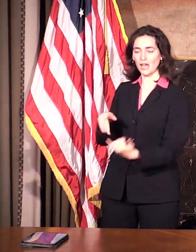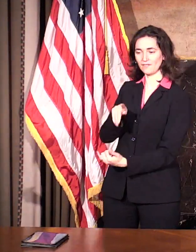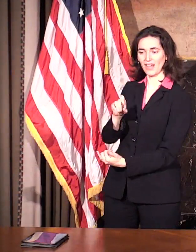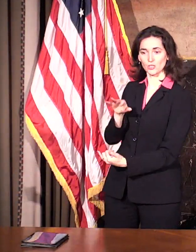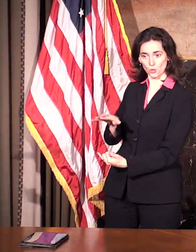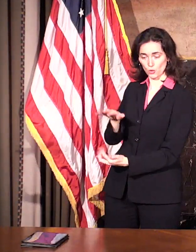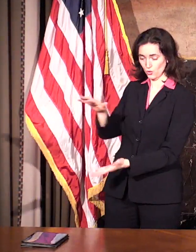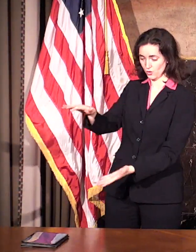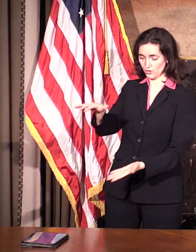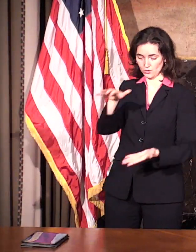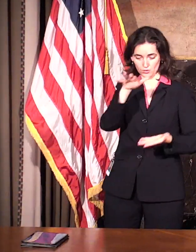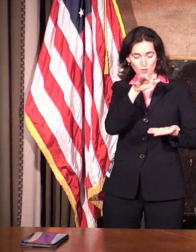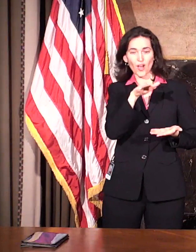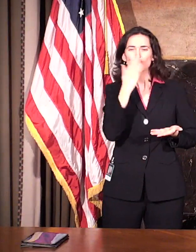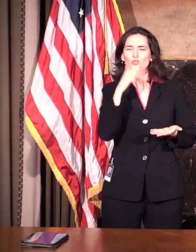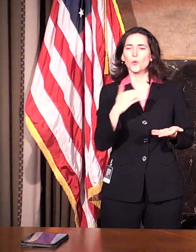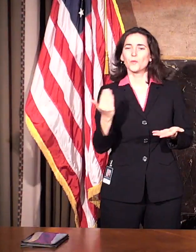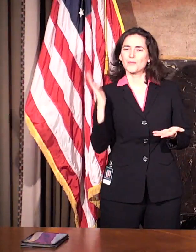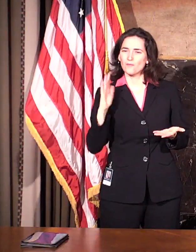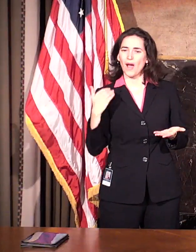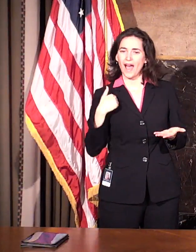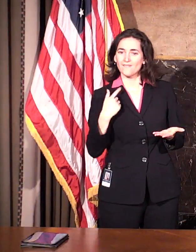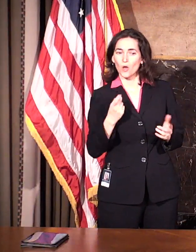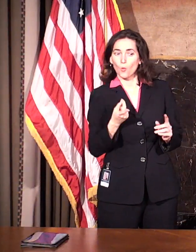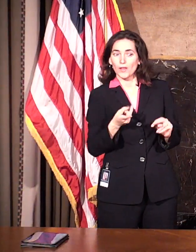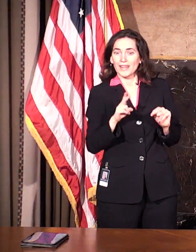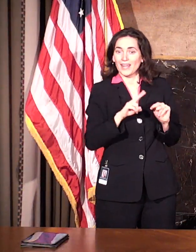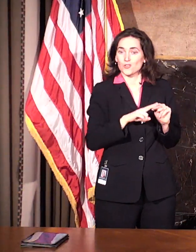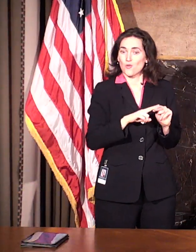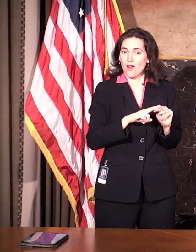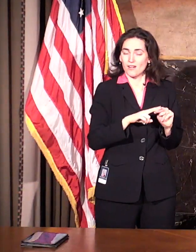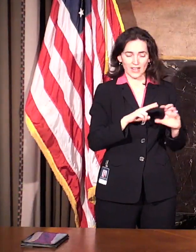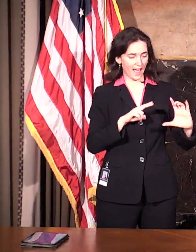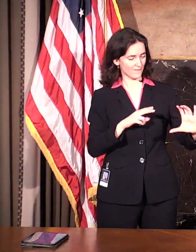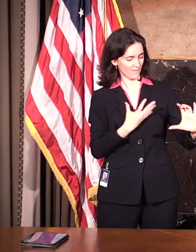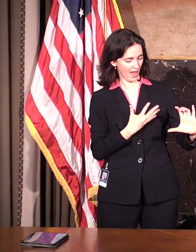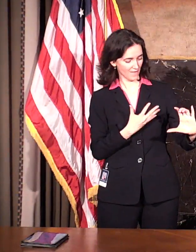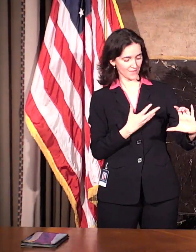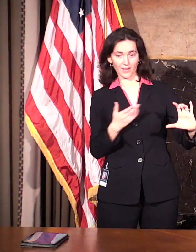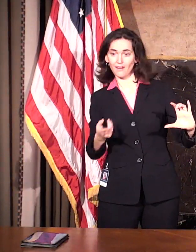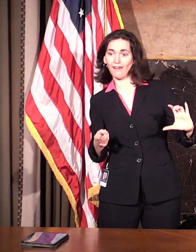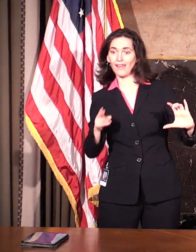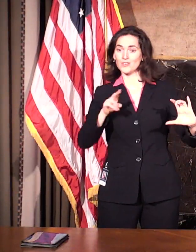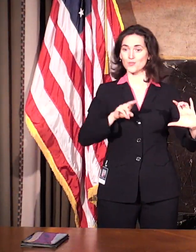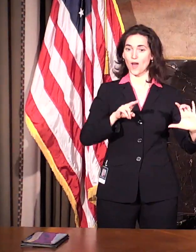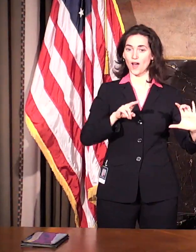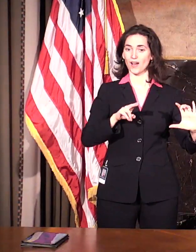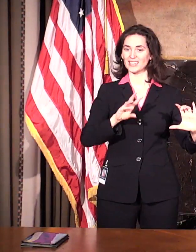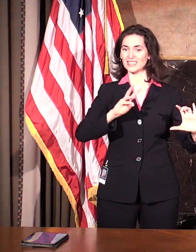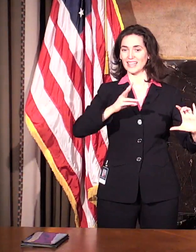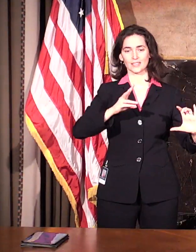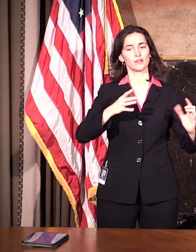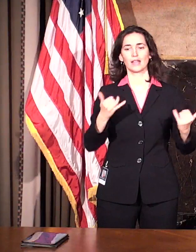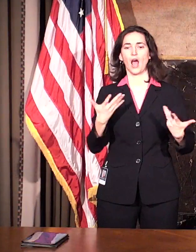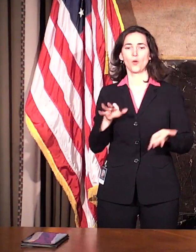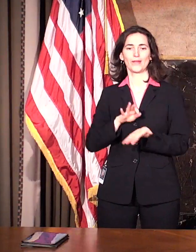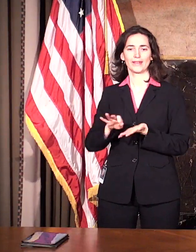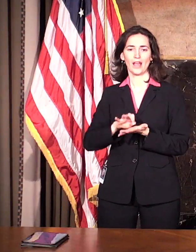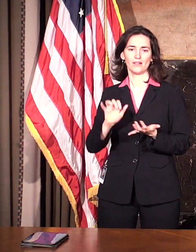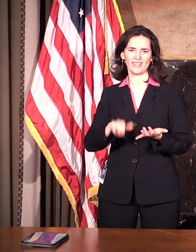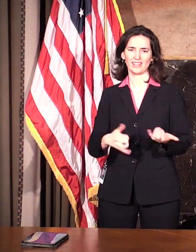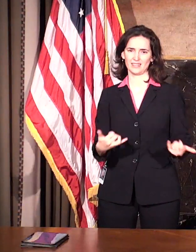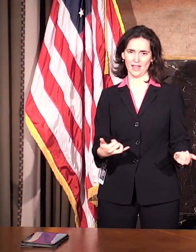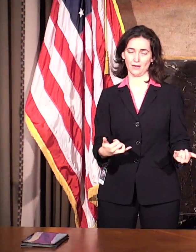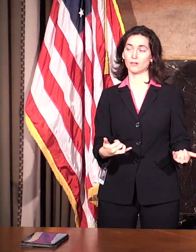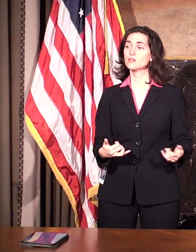which means the Angel doses that we have enjoyed won't be there anymore. So in terms of a